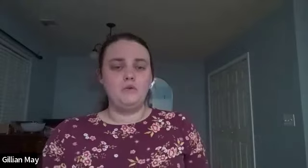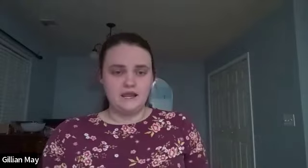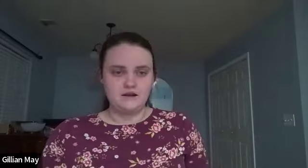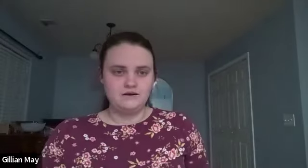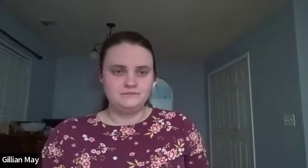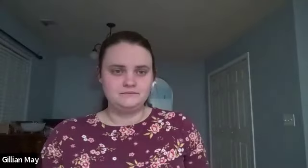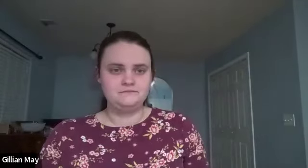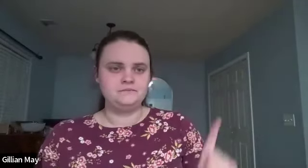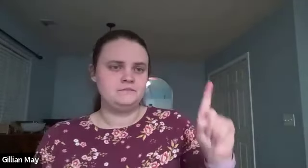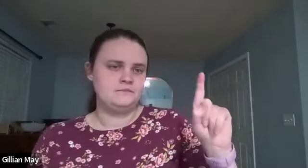where,